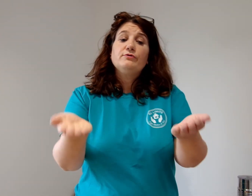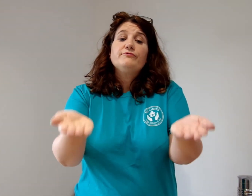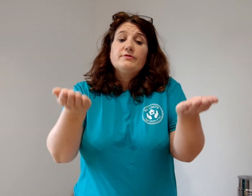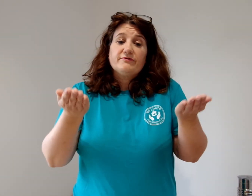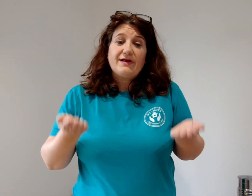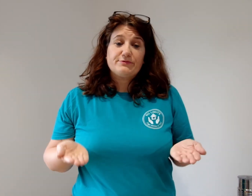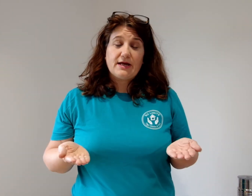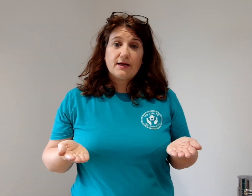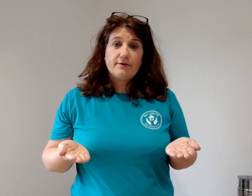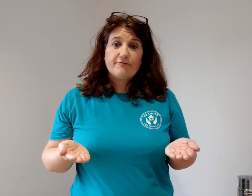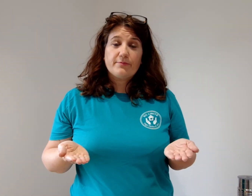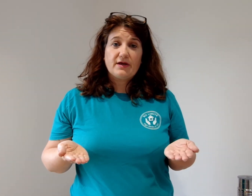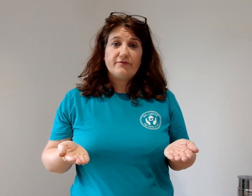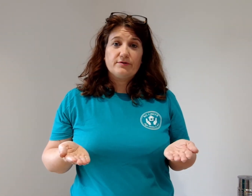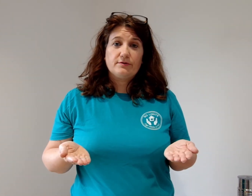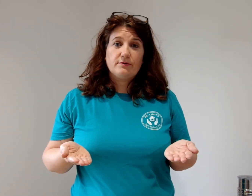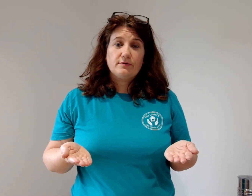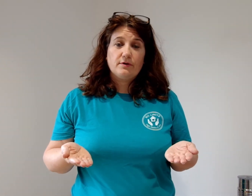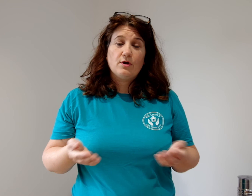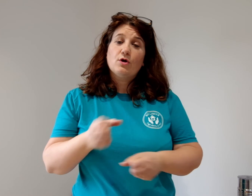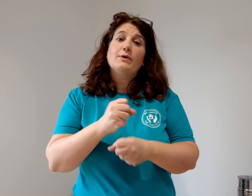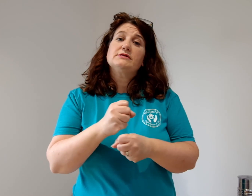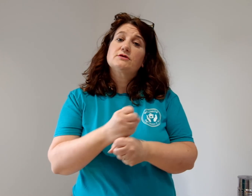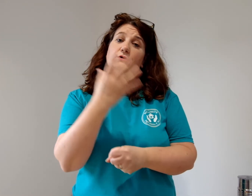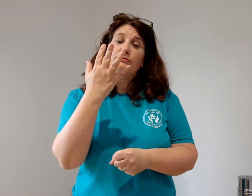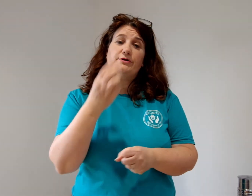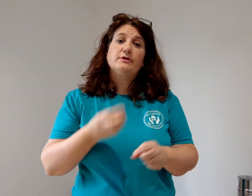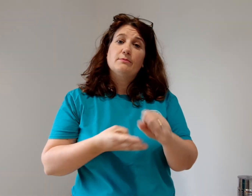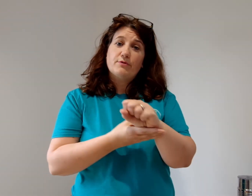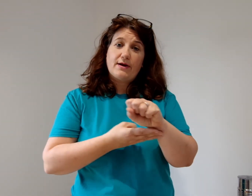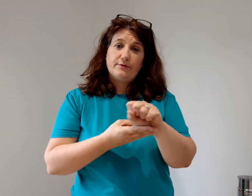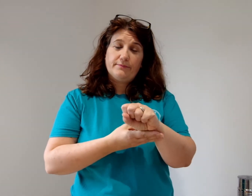Remove the flapjack from the oven when it's golden brown.